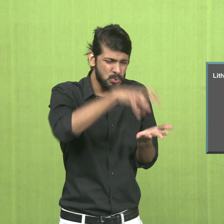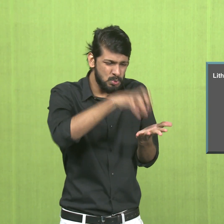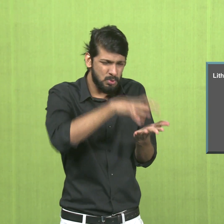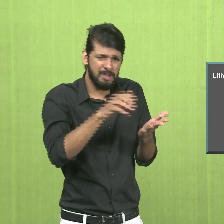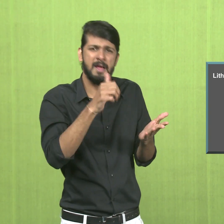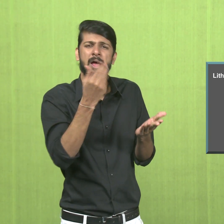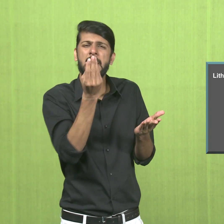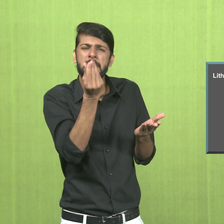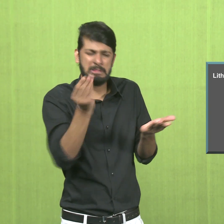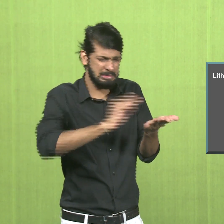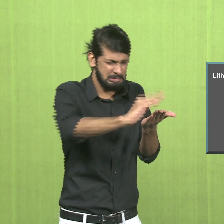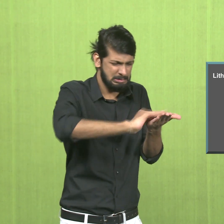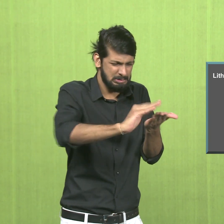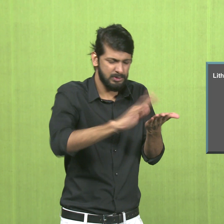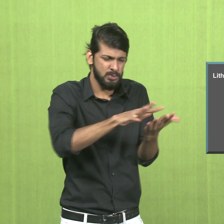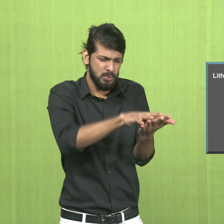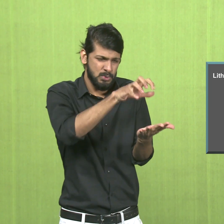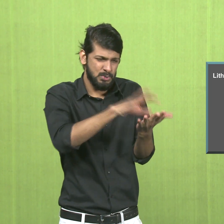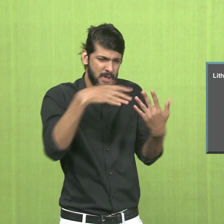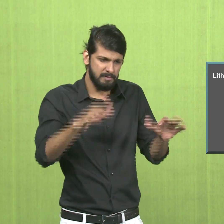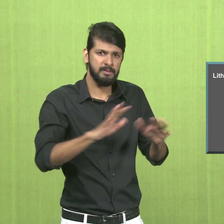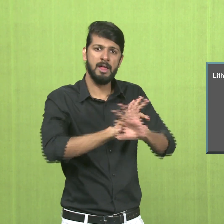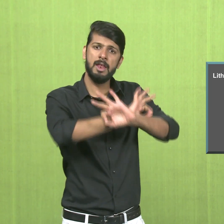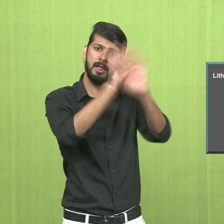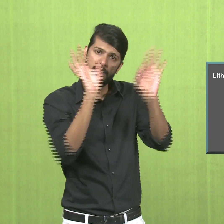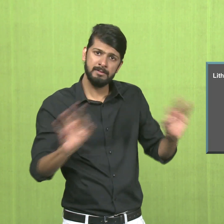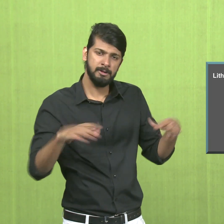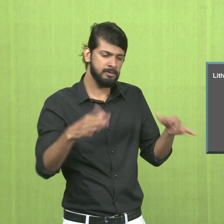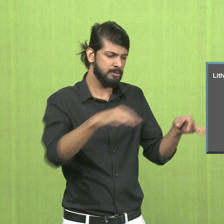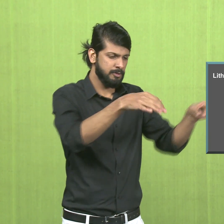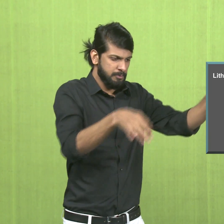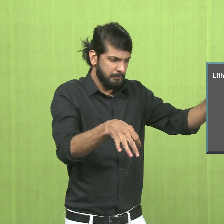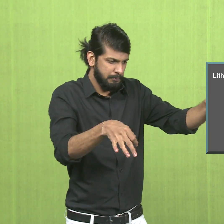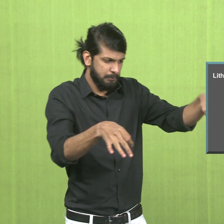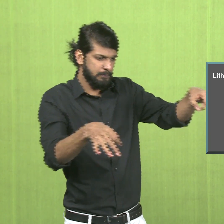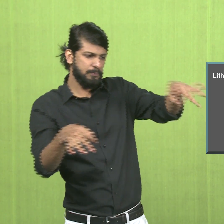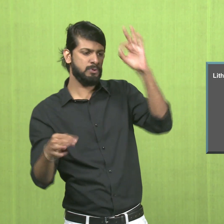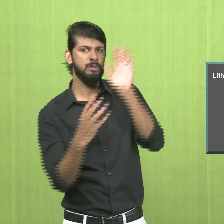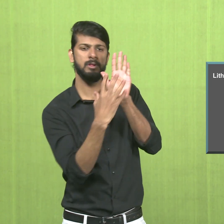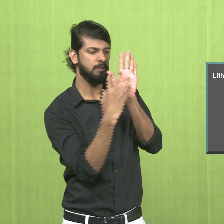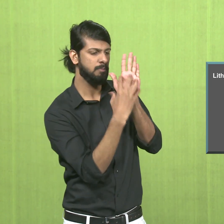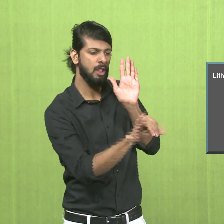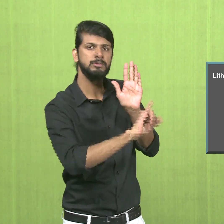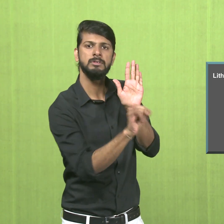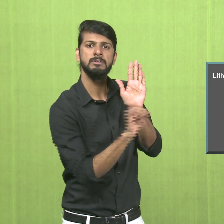that, when the print is ready, you use a paper on the